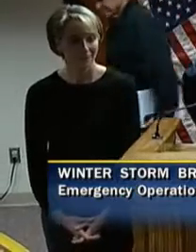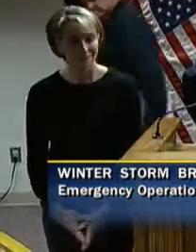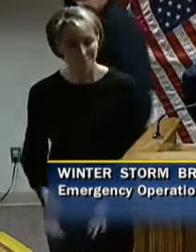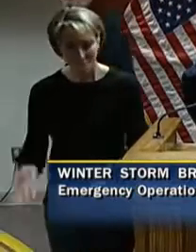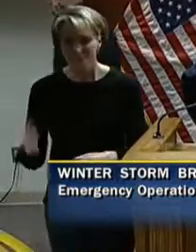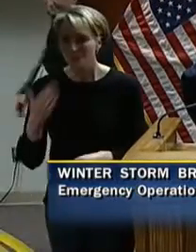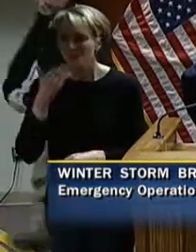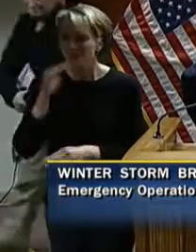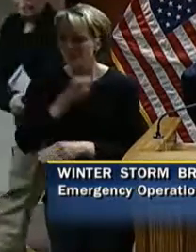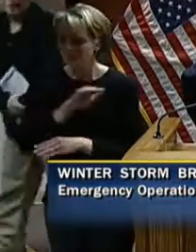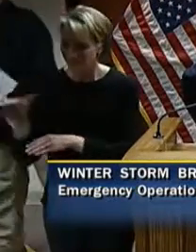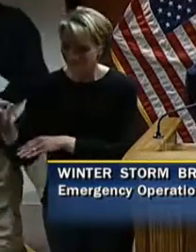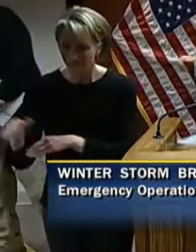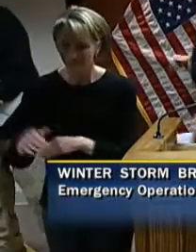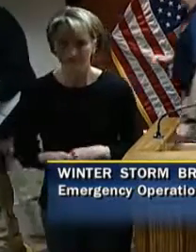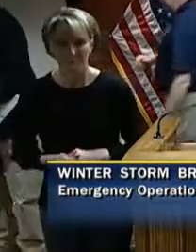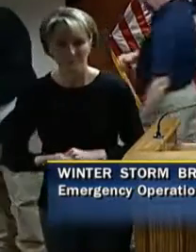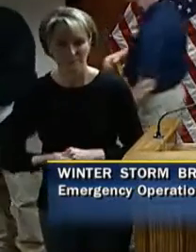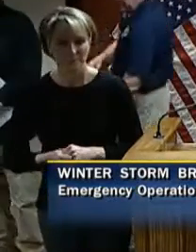Well, good evening, everybody.